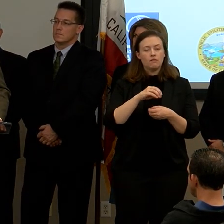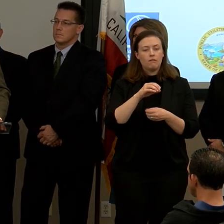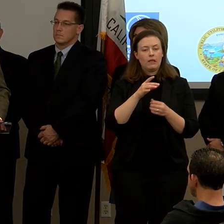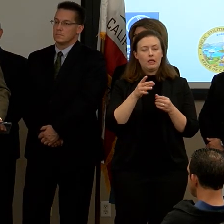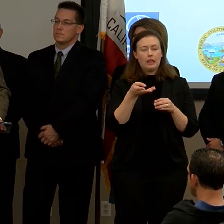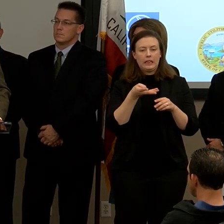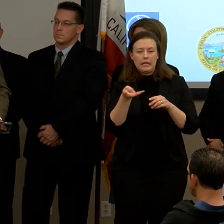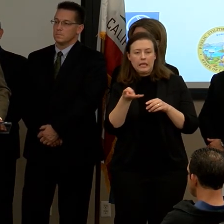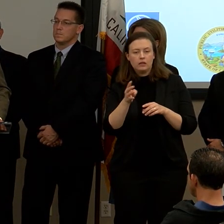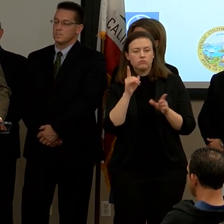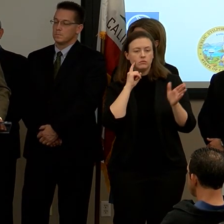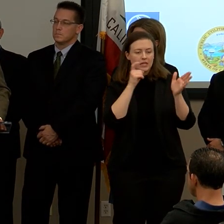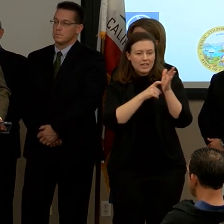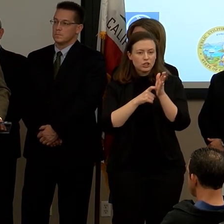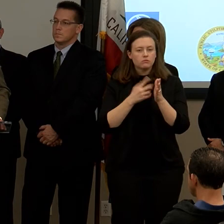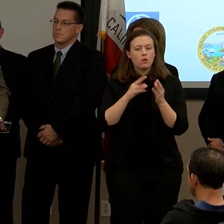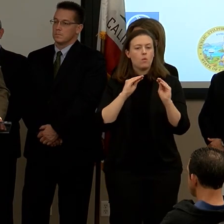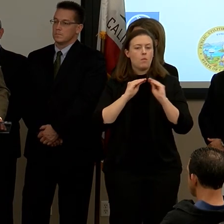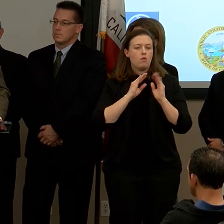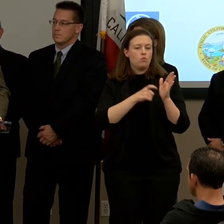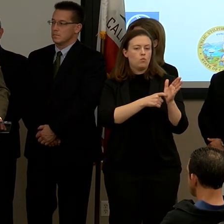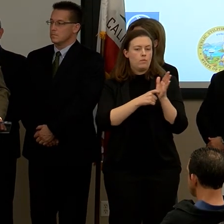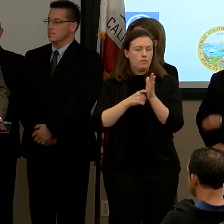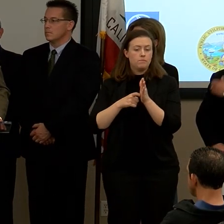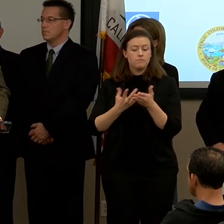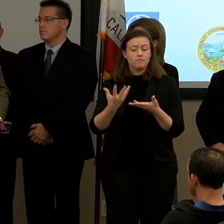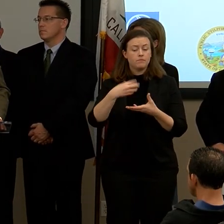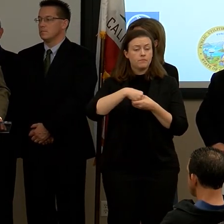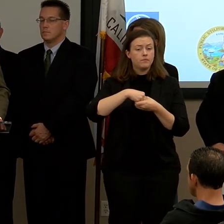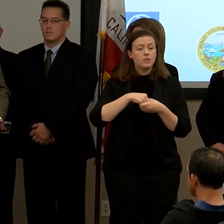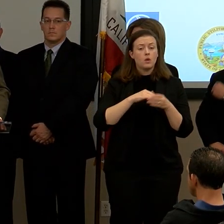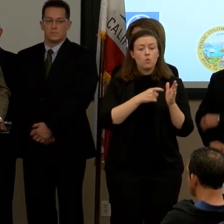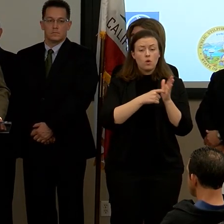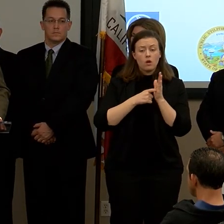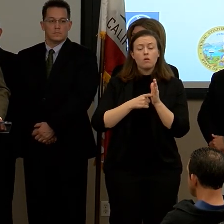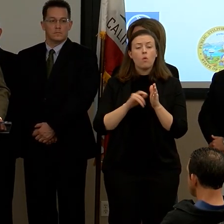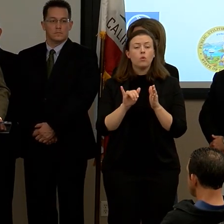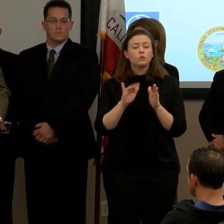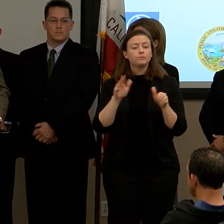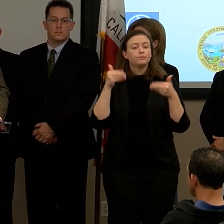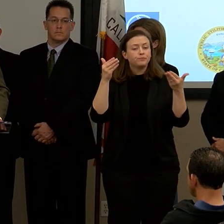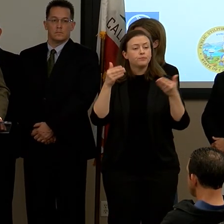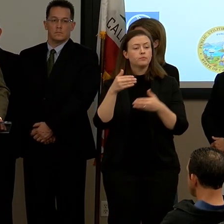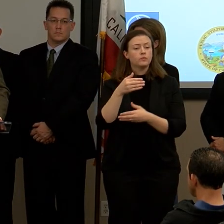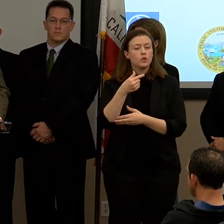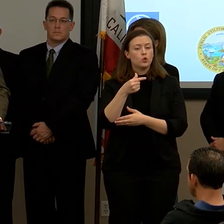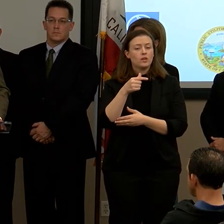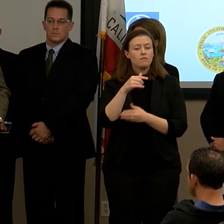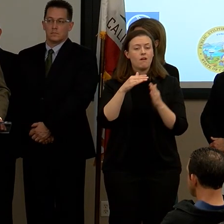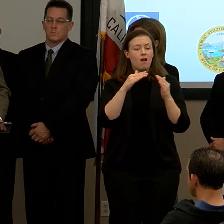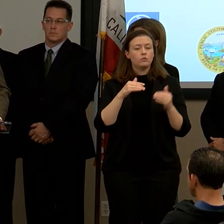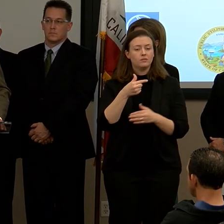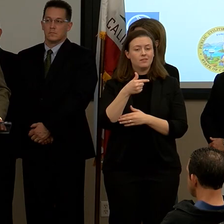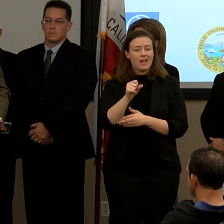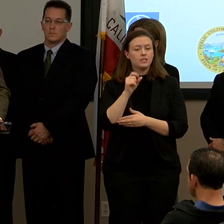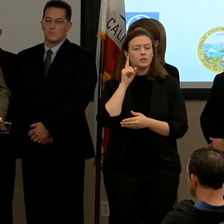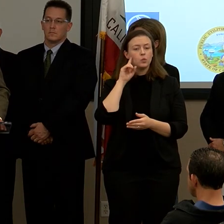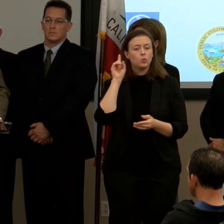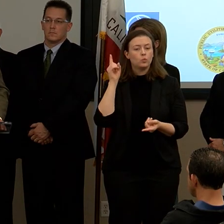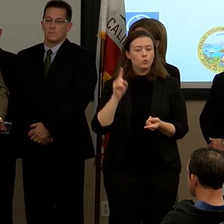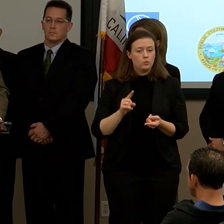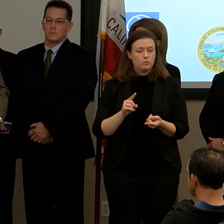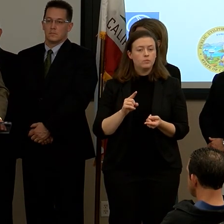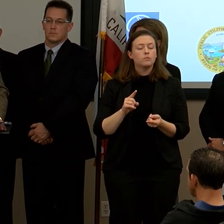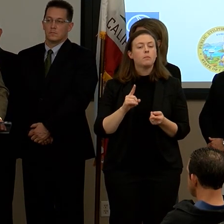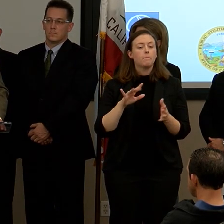repair requirements. As part of that regulation, we're also proposing a greenhouse gas emissions reduction plan to make up